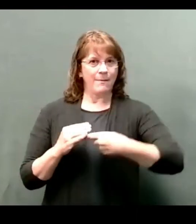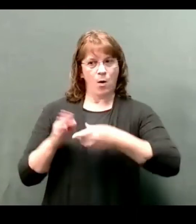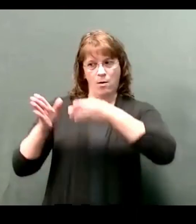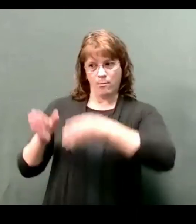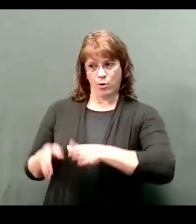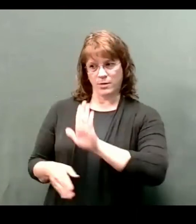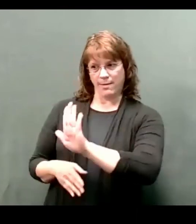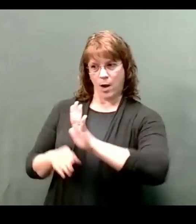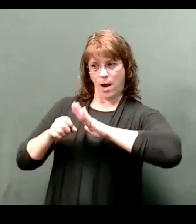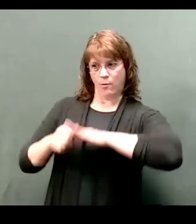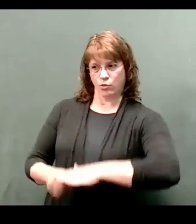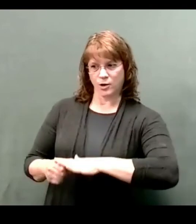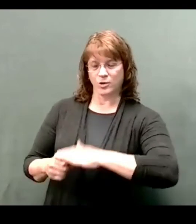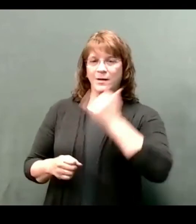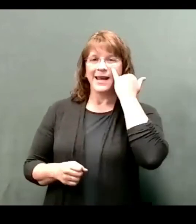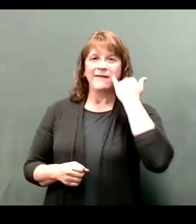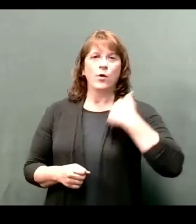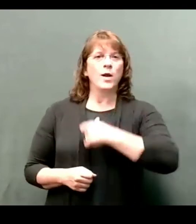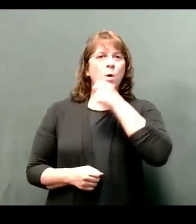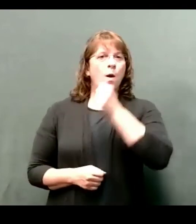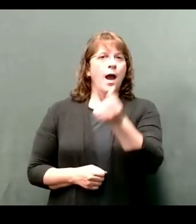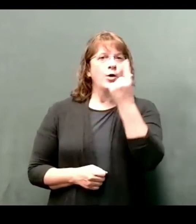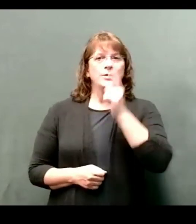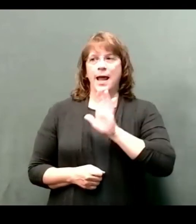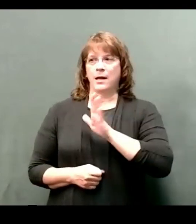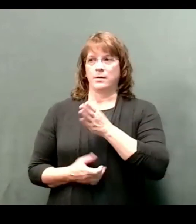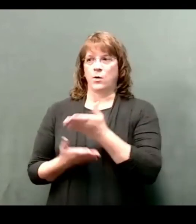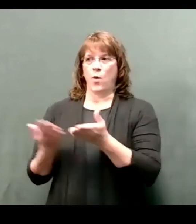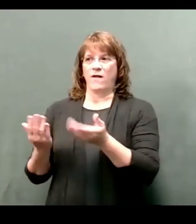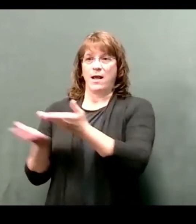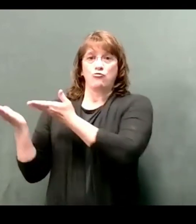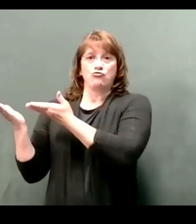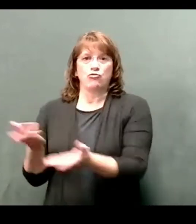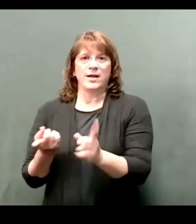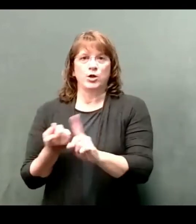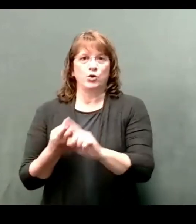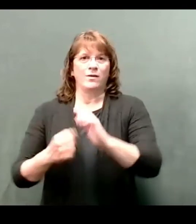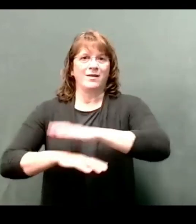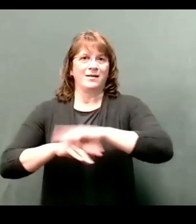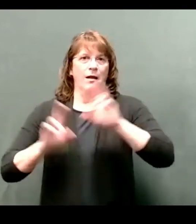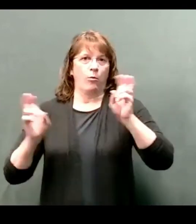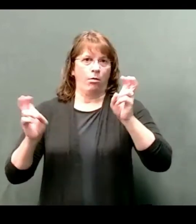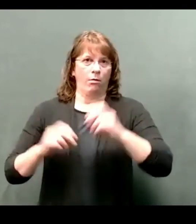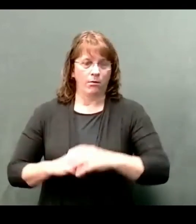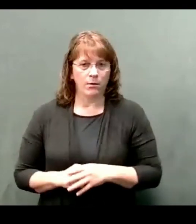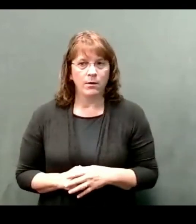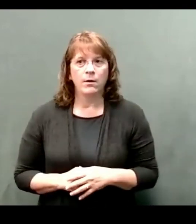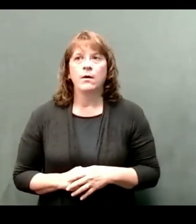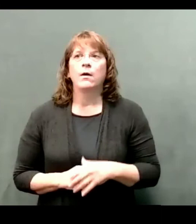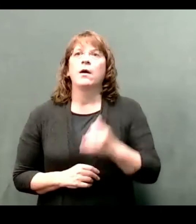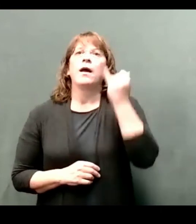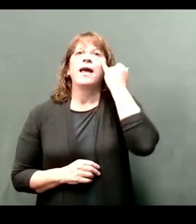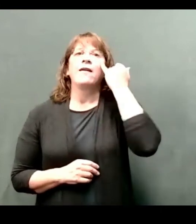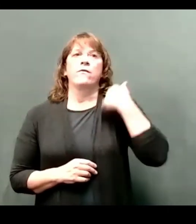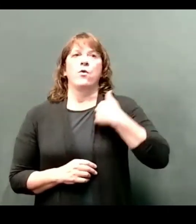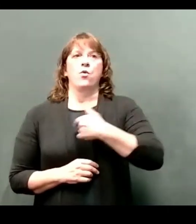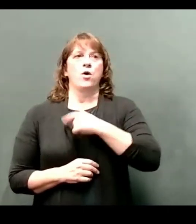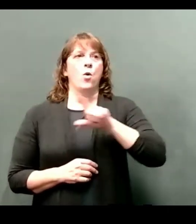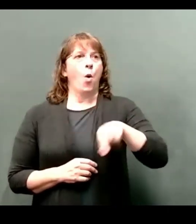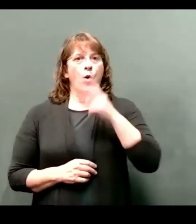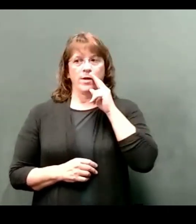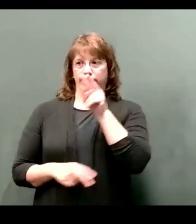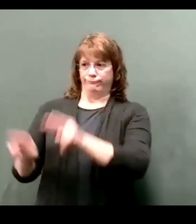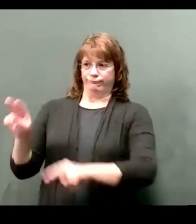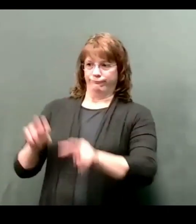is experiencing if we don't understand the things that they're bringing with them to the table, right? We know that if we are only looking